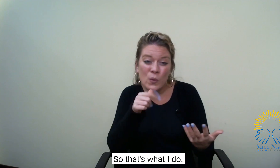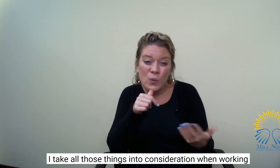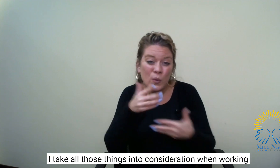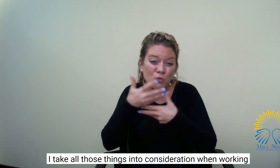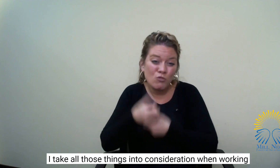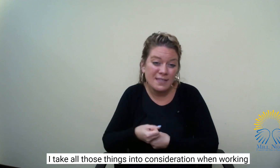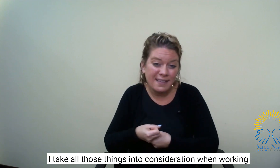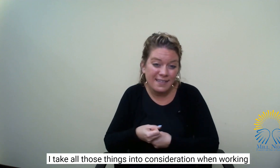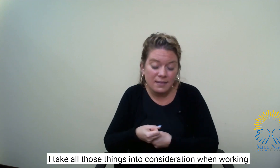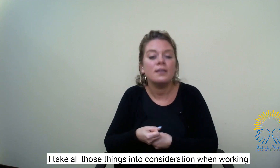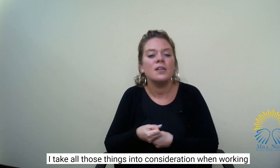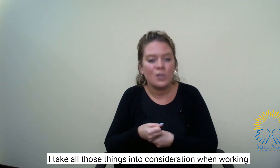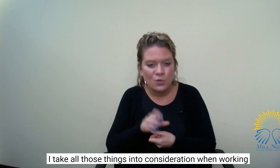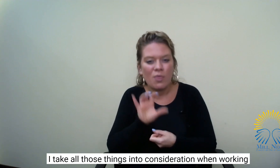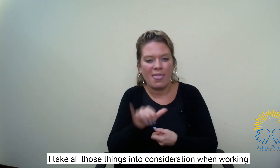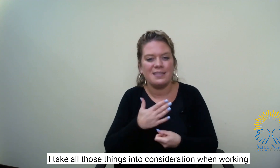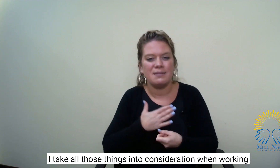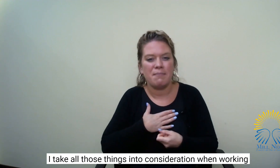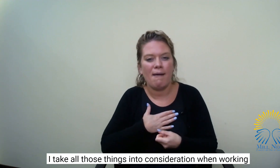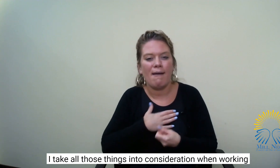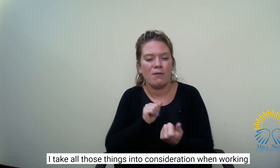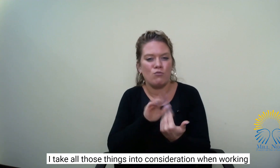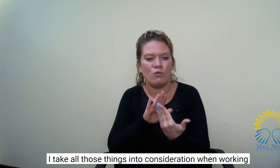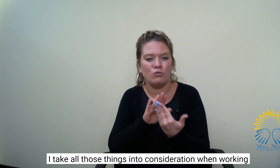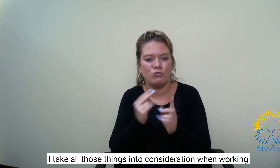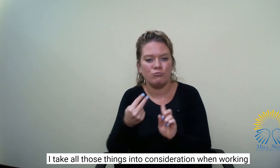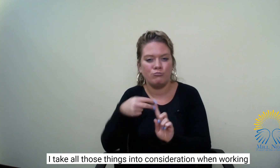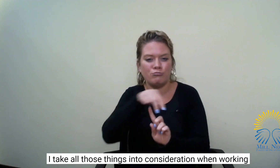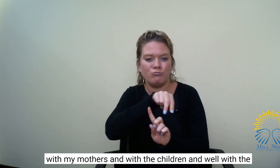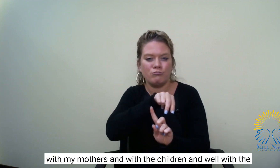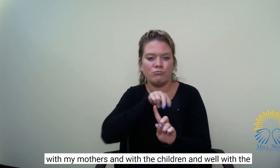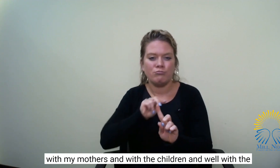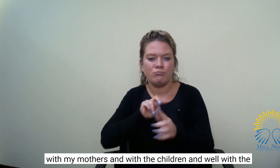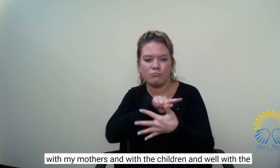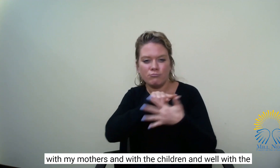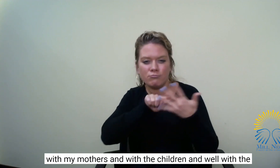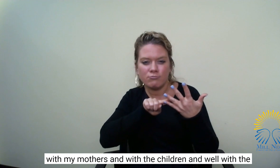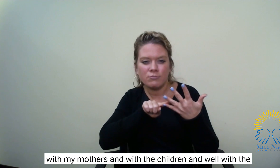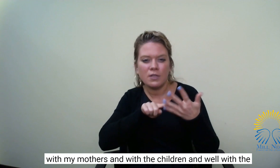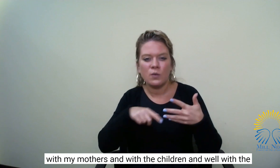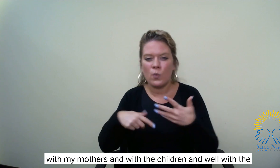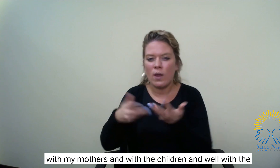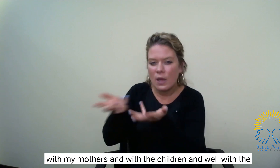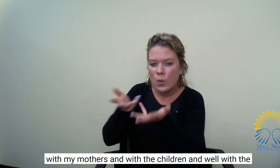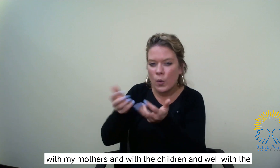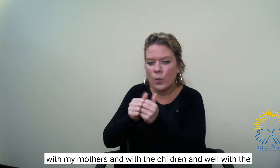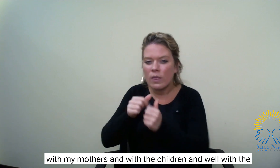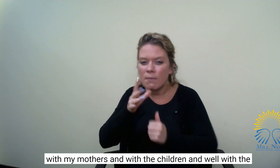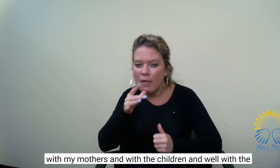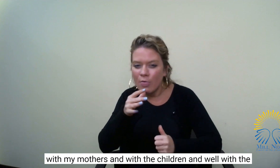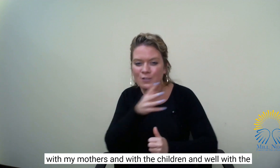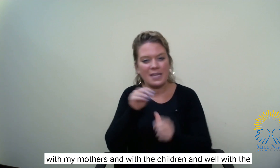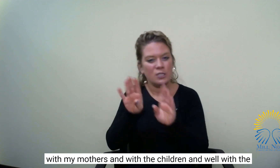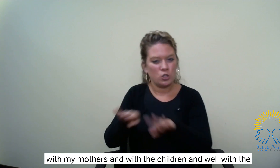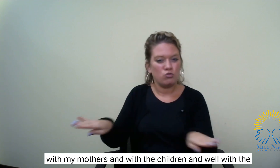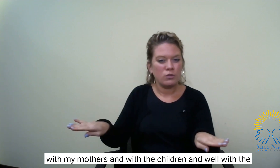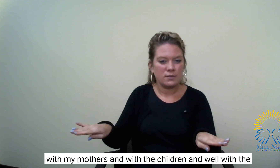take all those things into consideration when working with my mothers and with the children and, well,